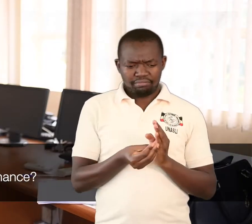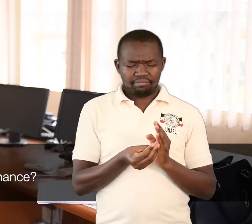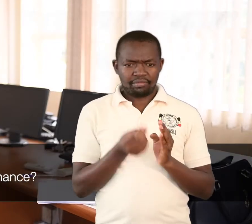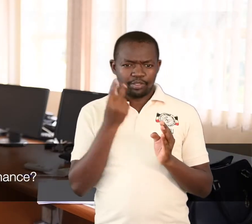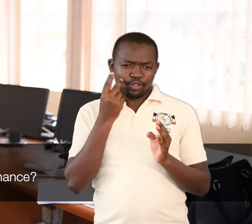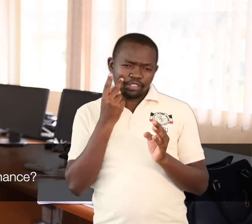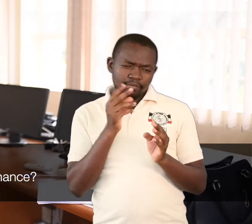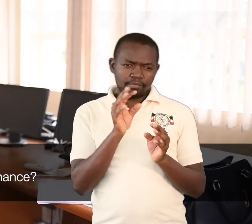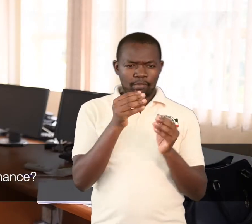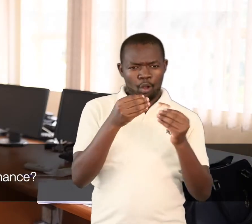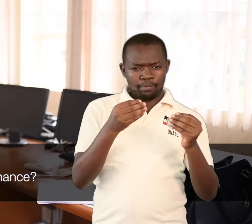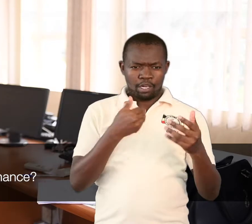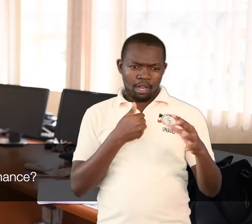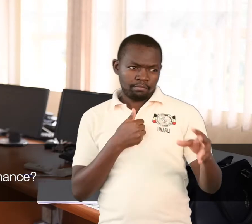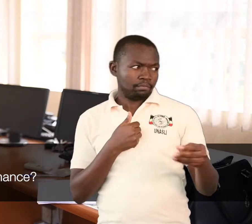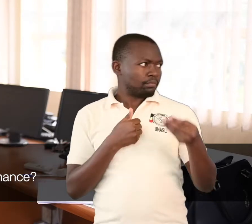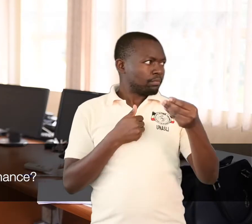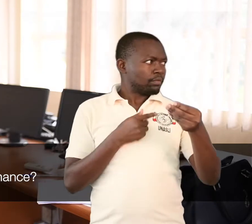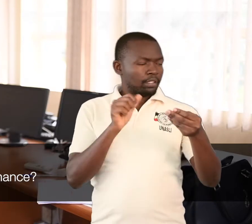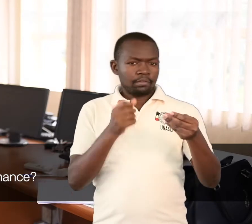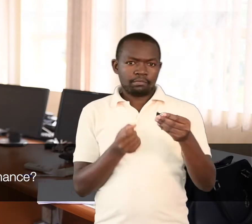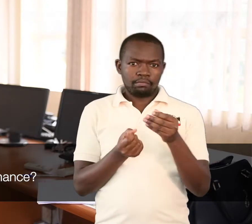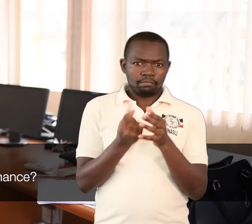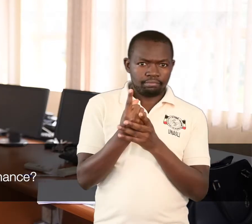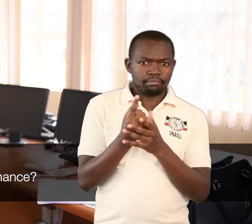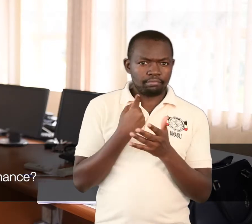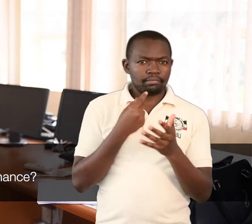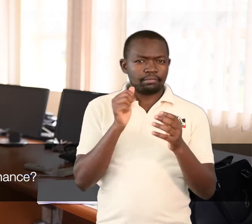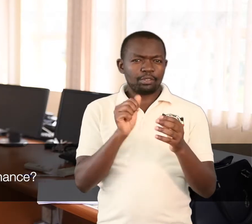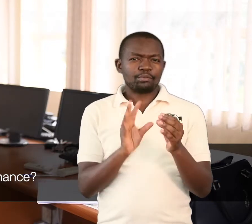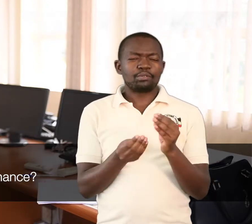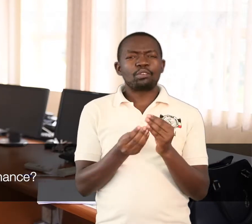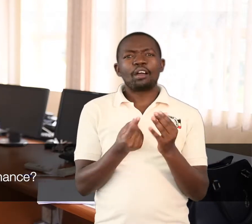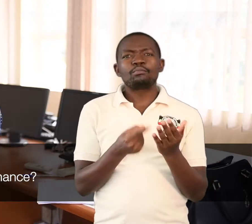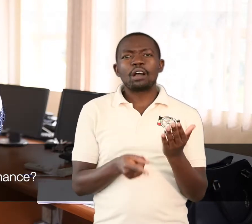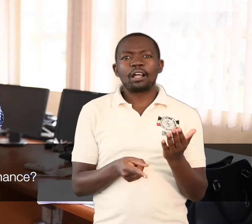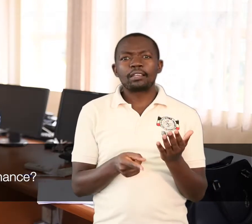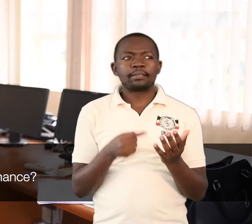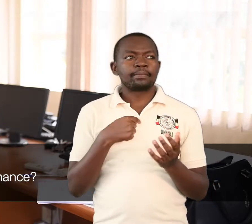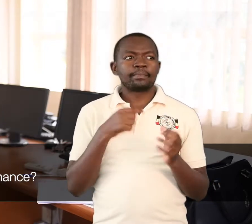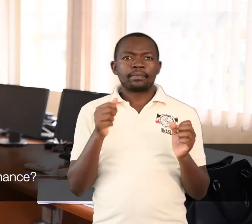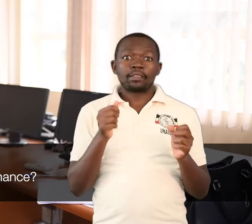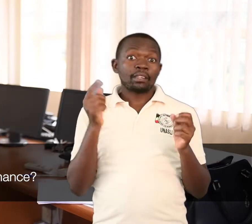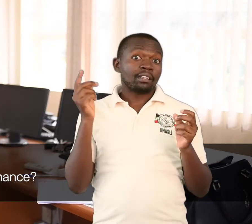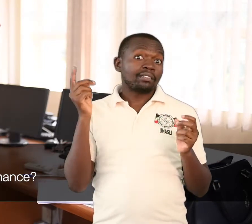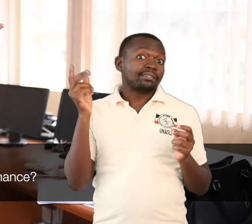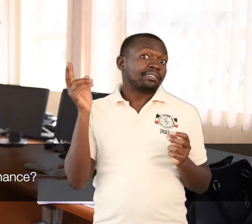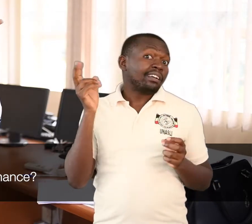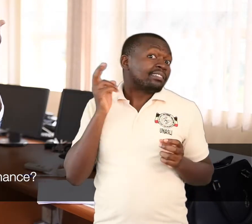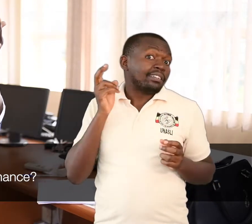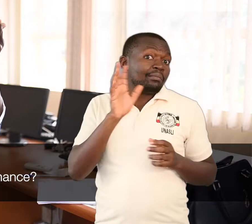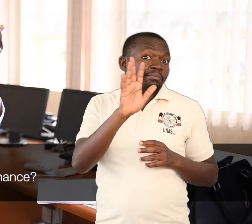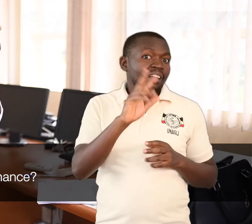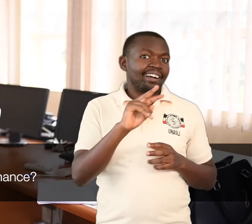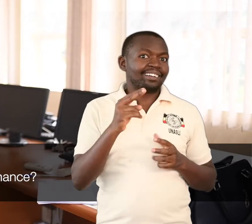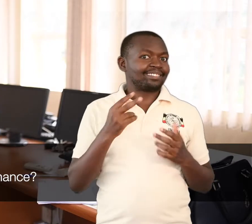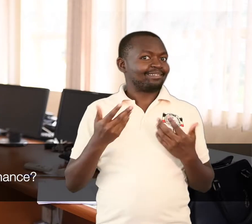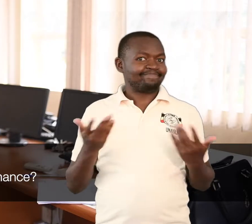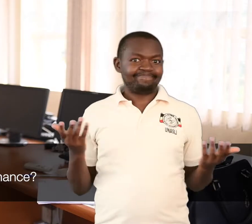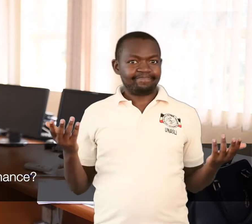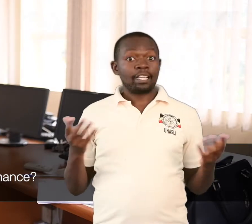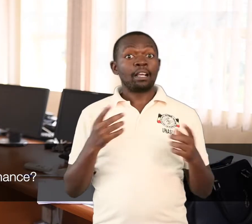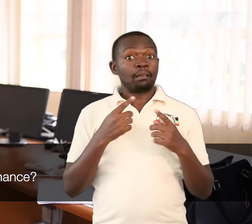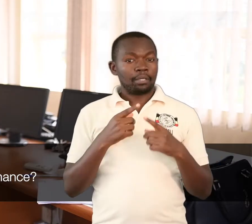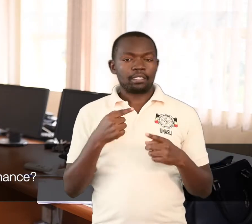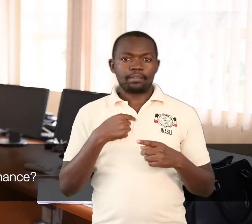object if you were given chance? I cannot hear the answer you are saying, but